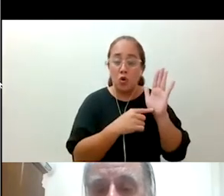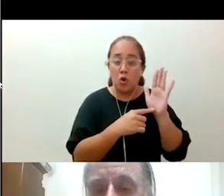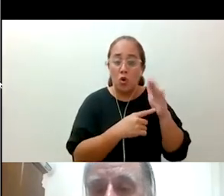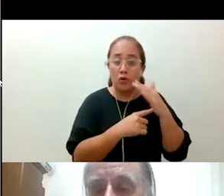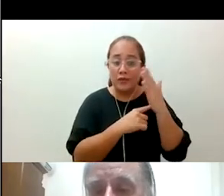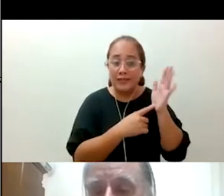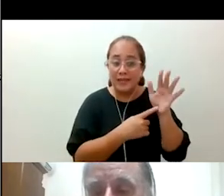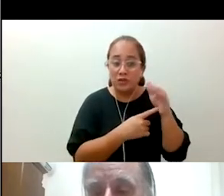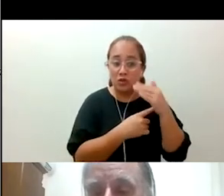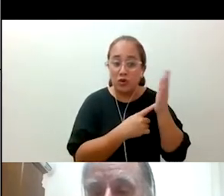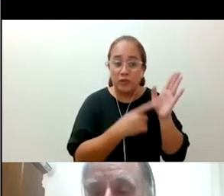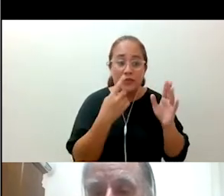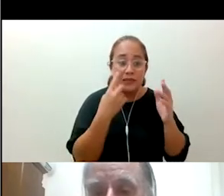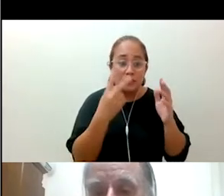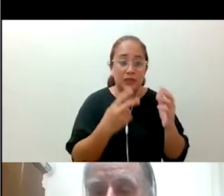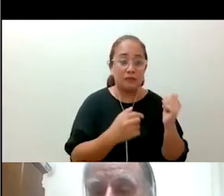most, and who.